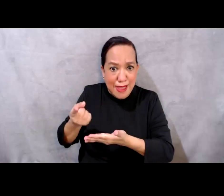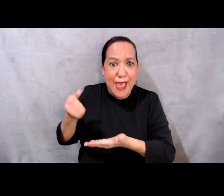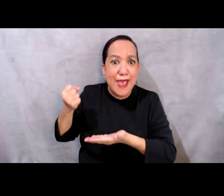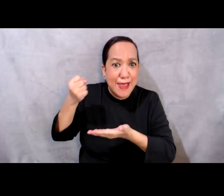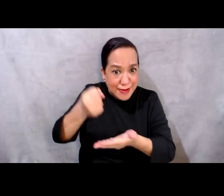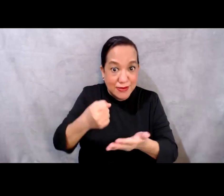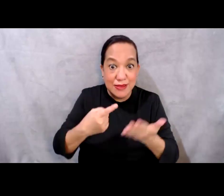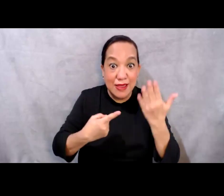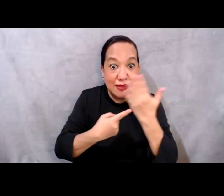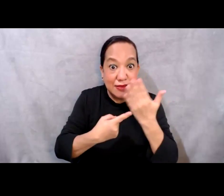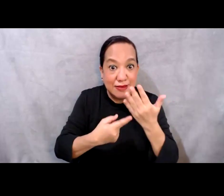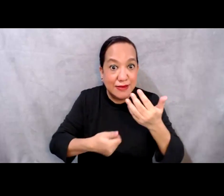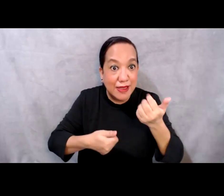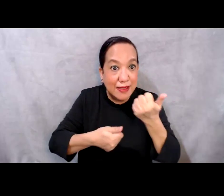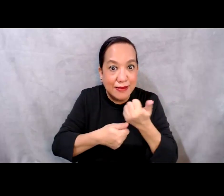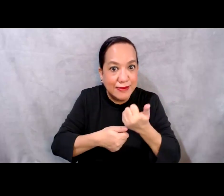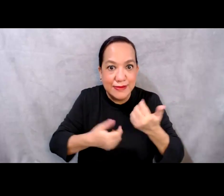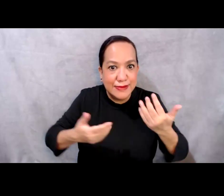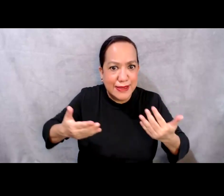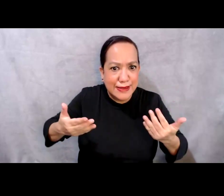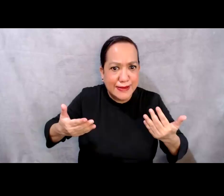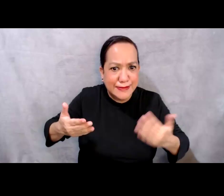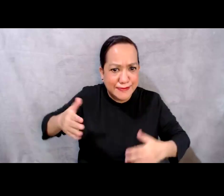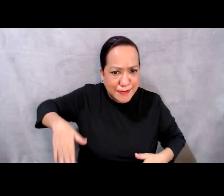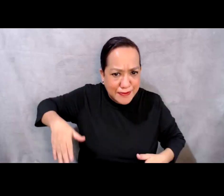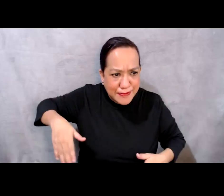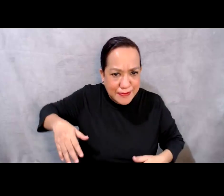There's something wrong with this. Wait, sorry.